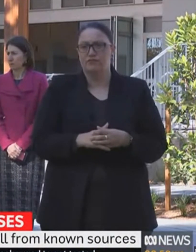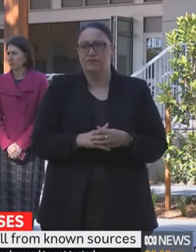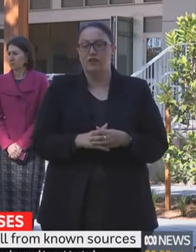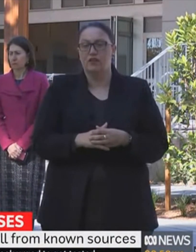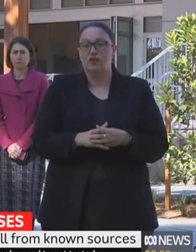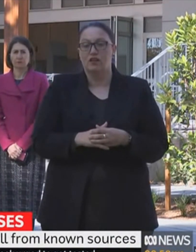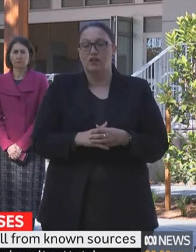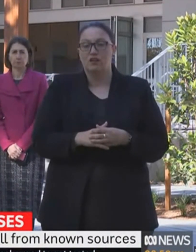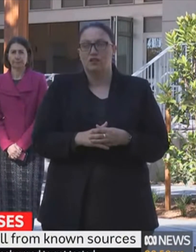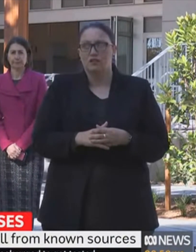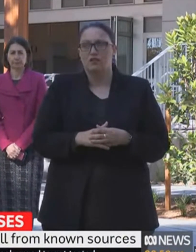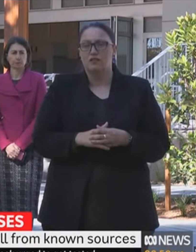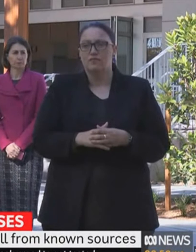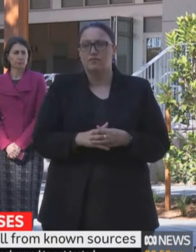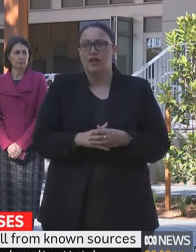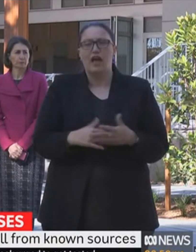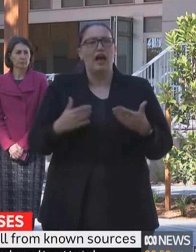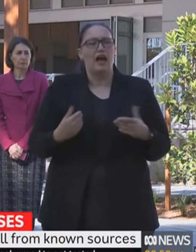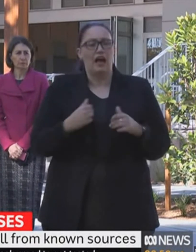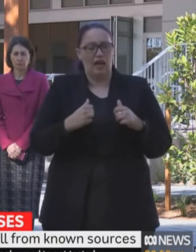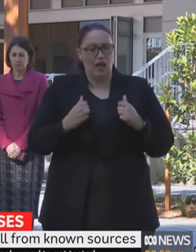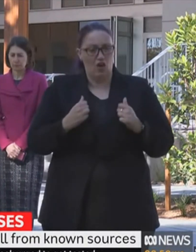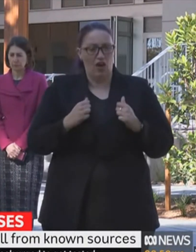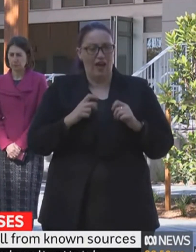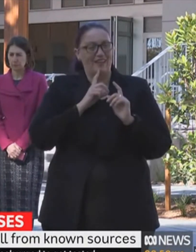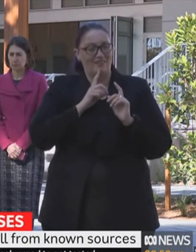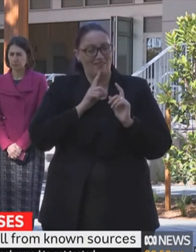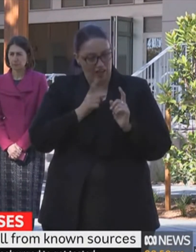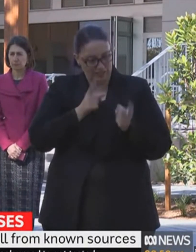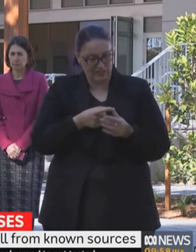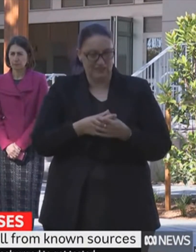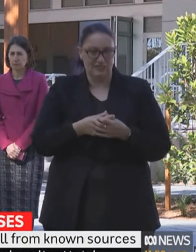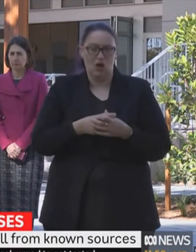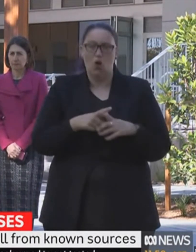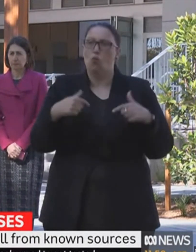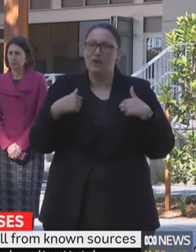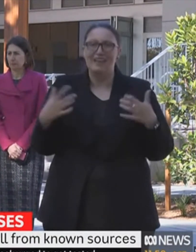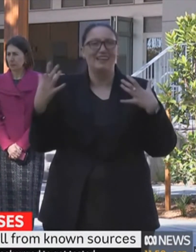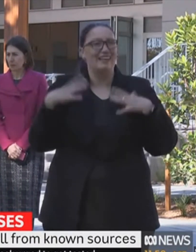droplet route. But again, our advice is, you know, we need a